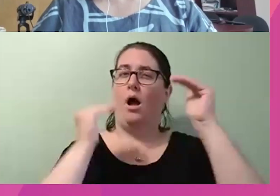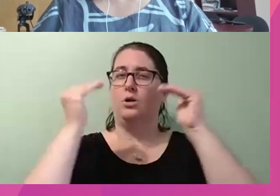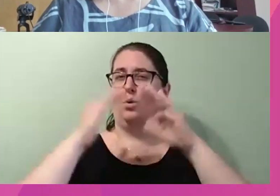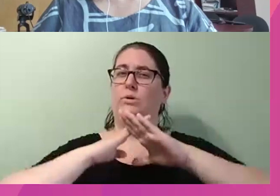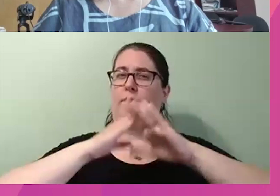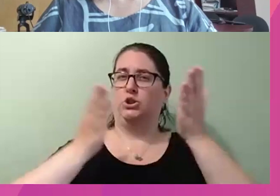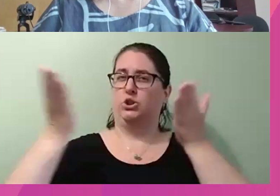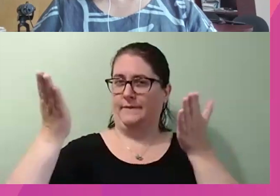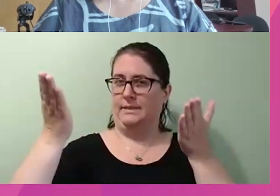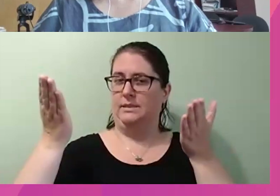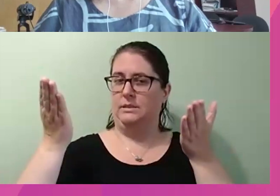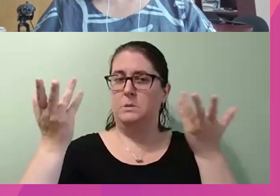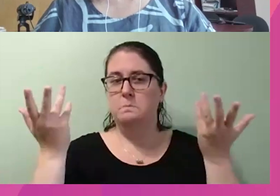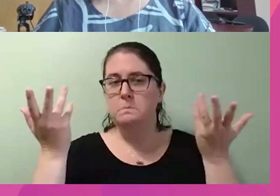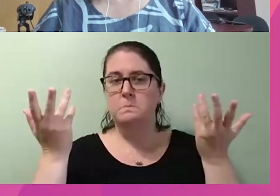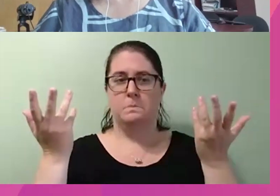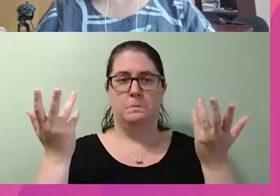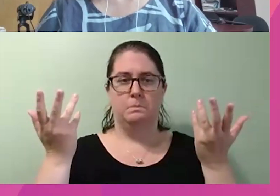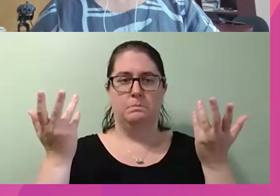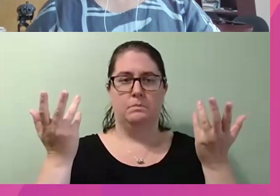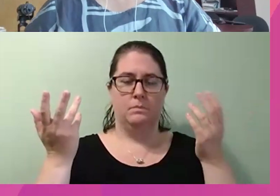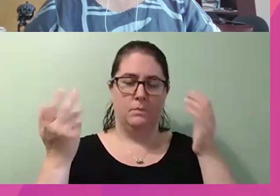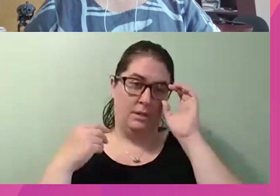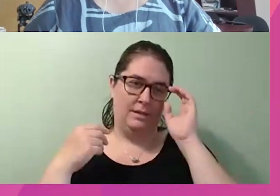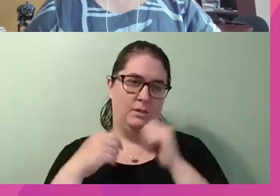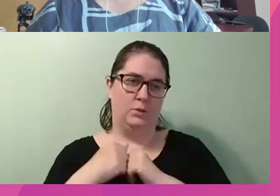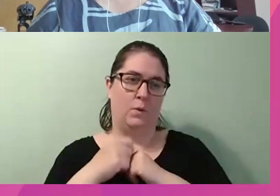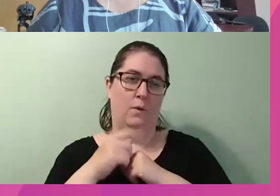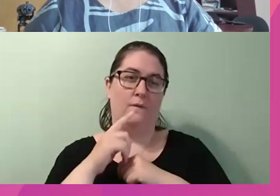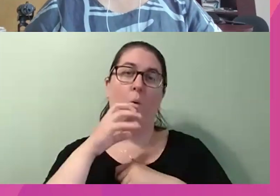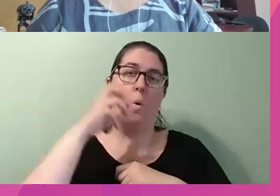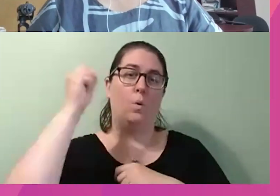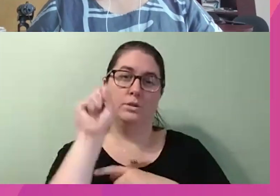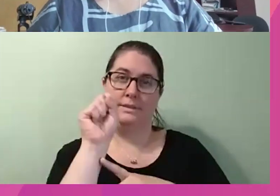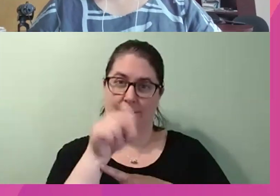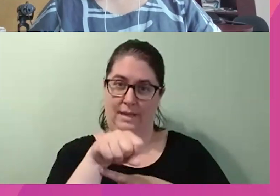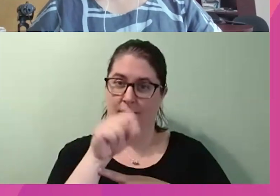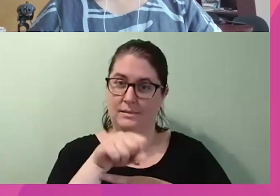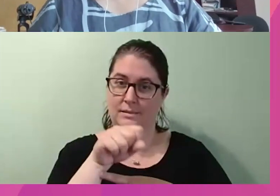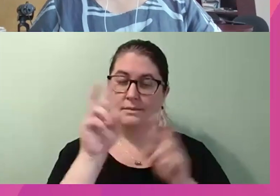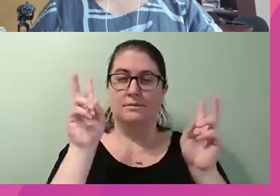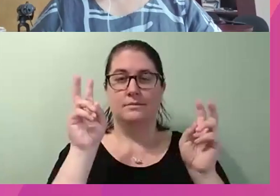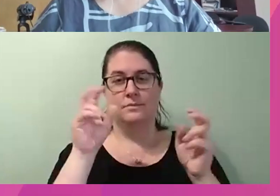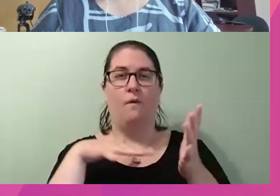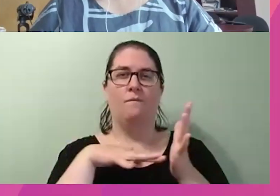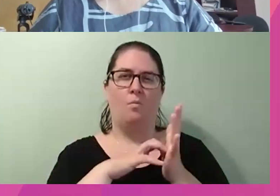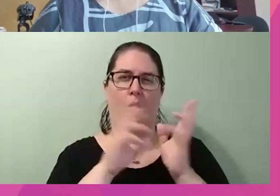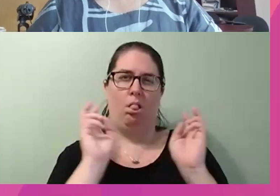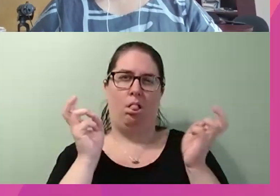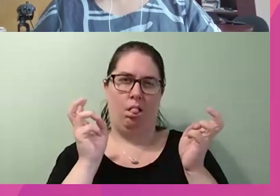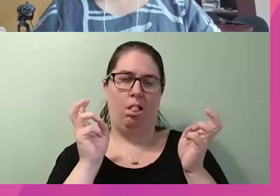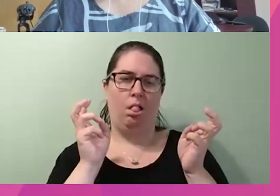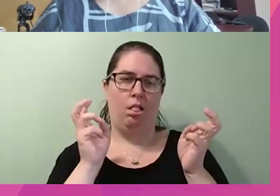and these provide services and supports for older adults, typically who are defined as vulnerable